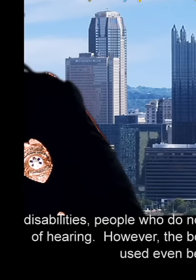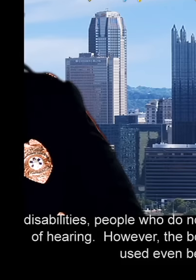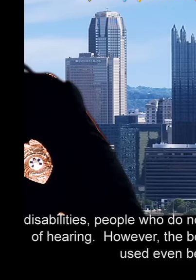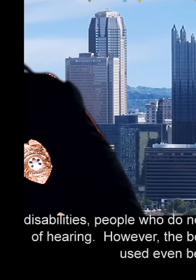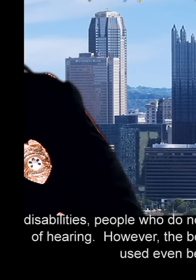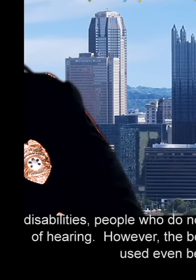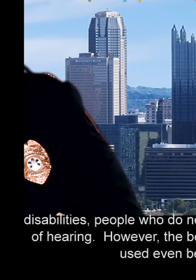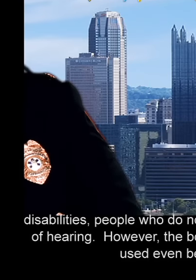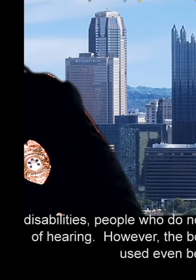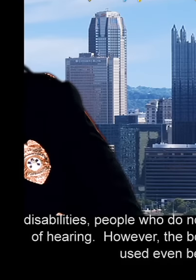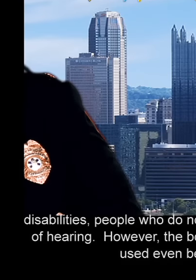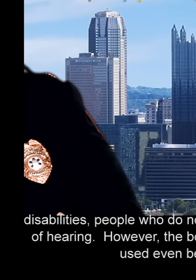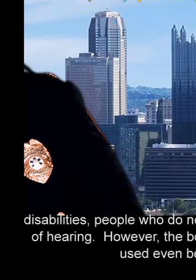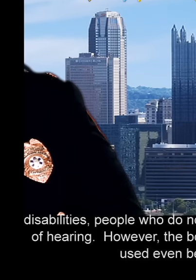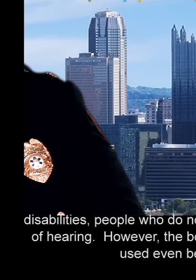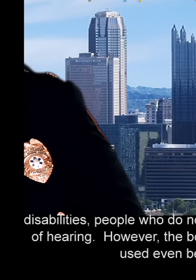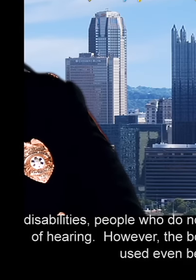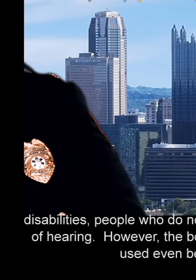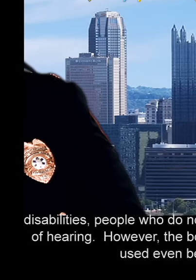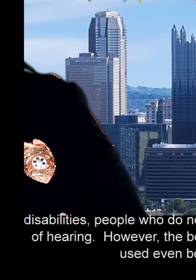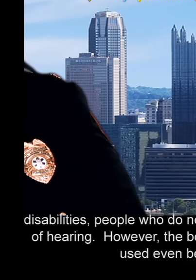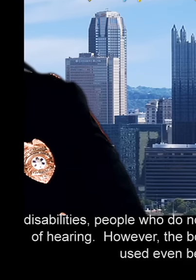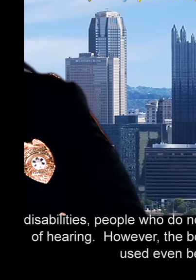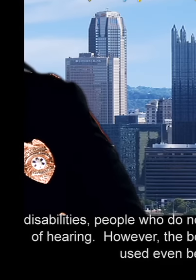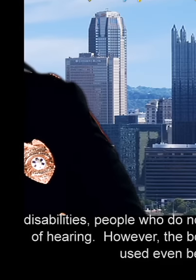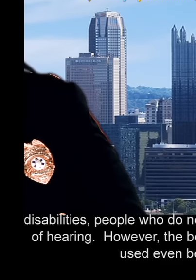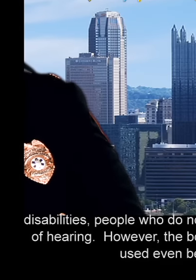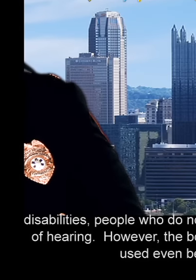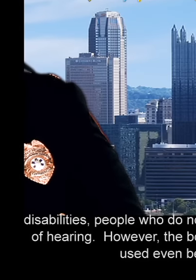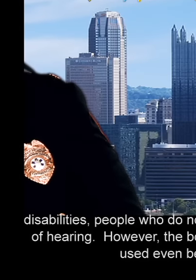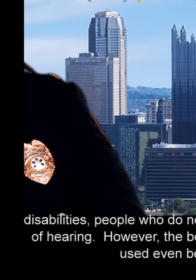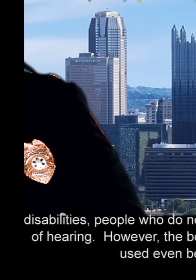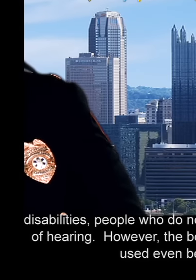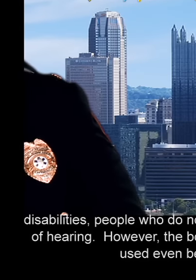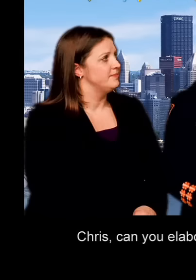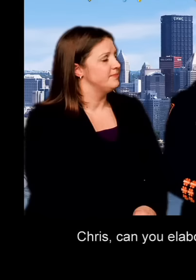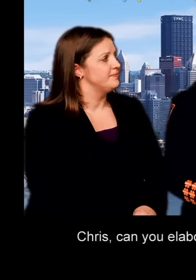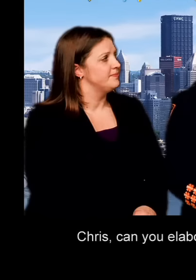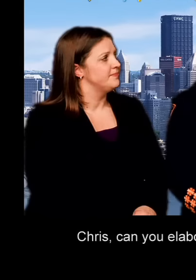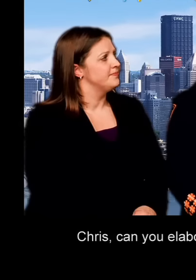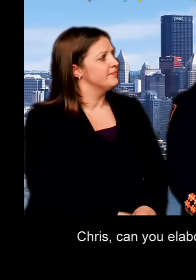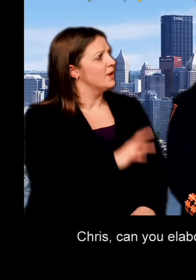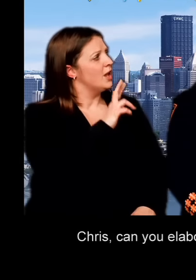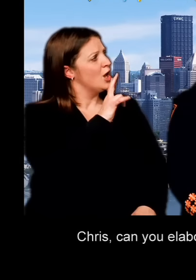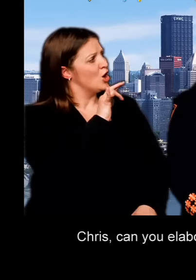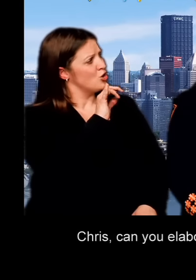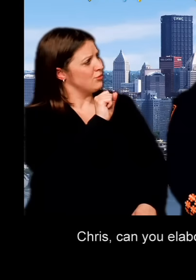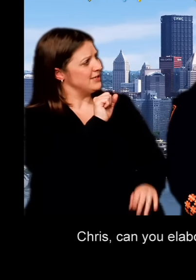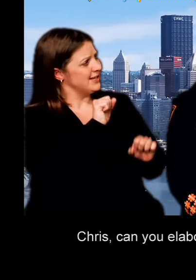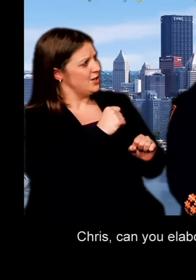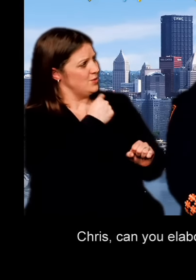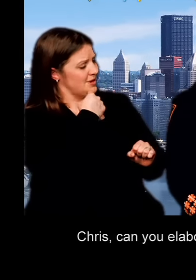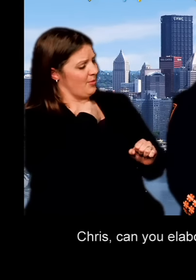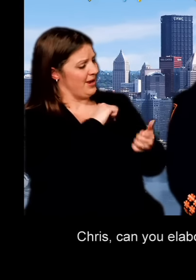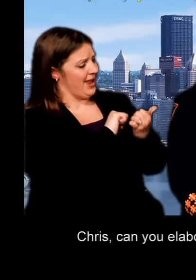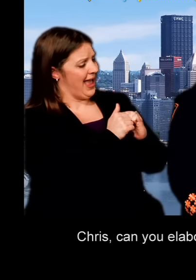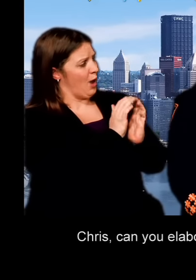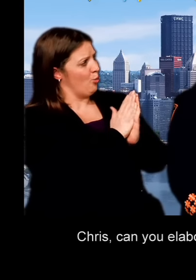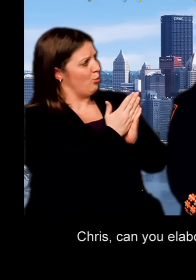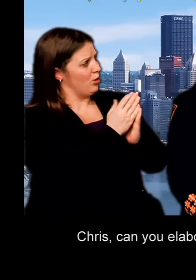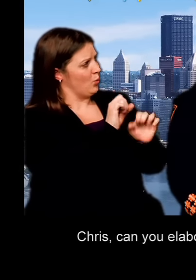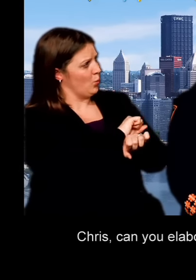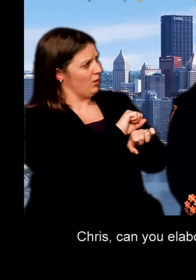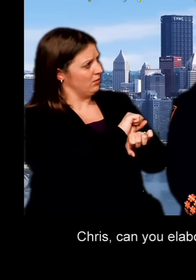used even before emergency situations arise. Chris, can you elaborate how the book works in